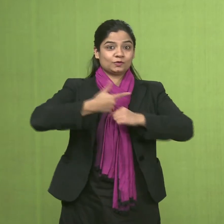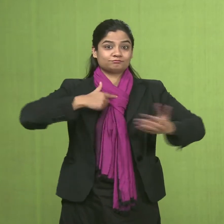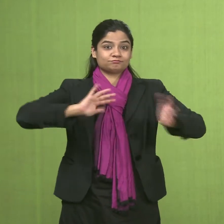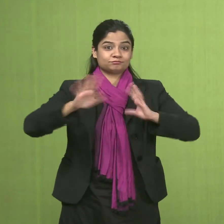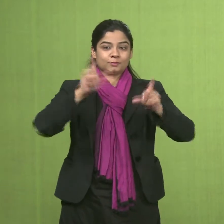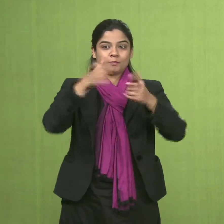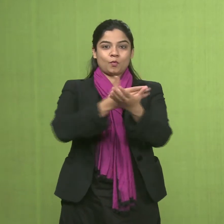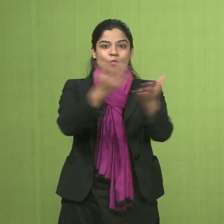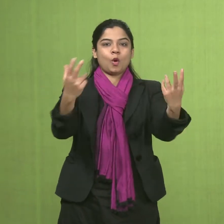the video series.